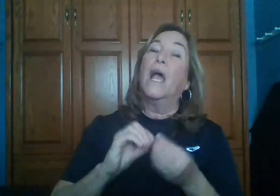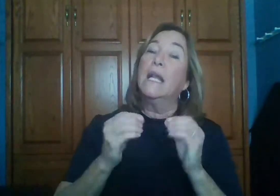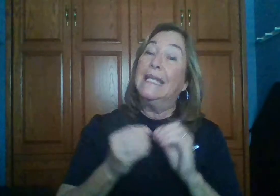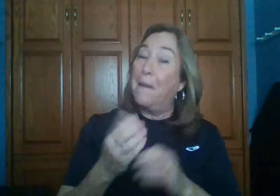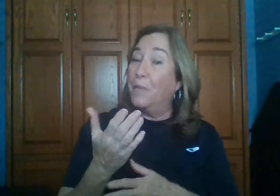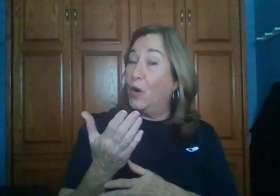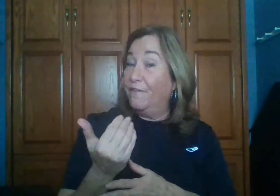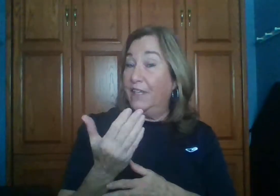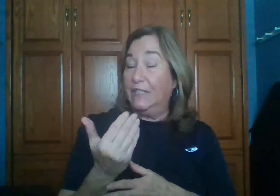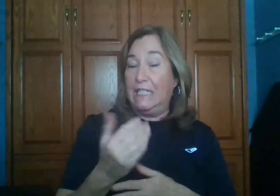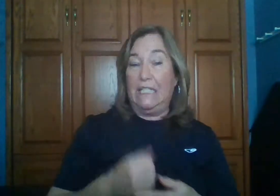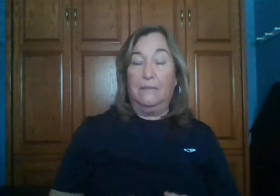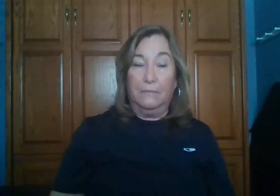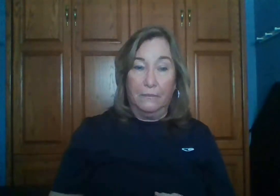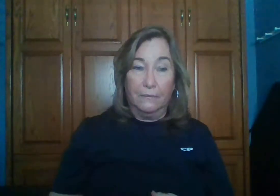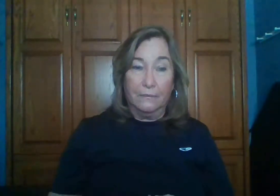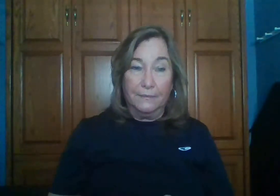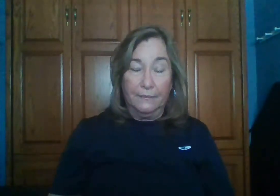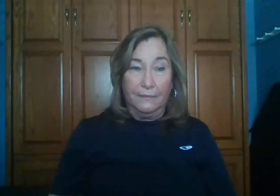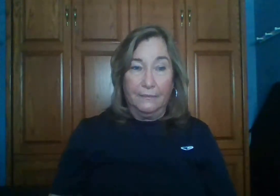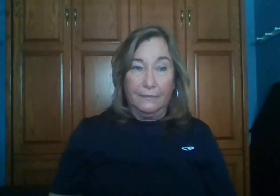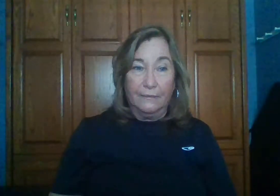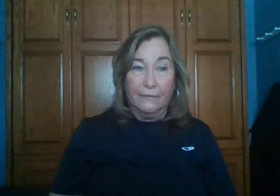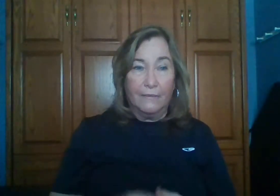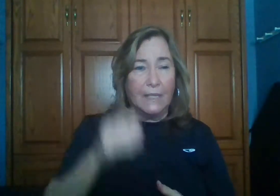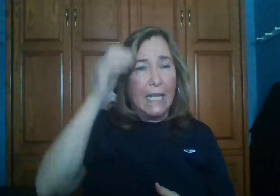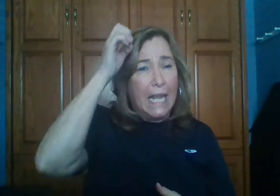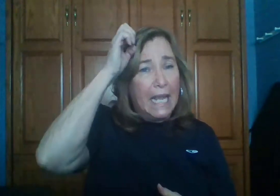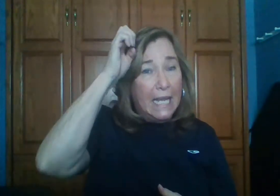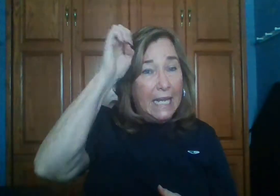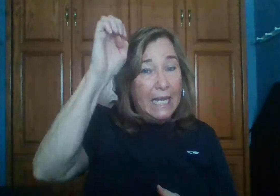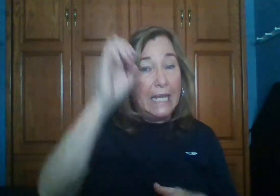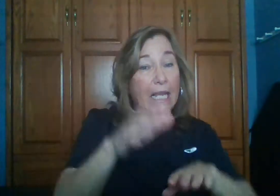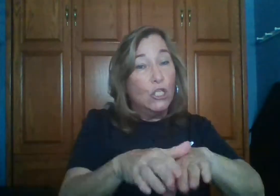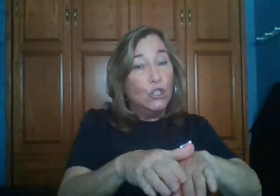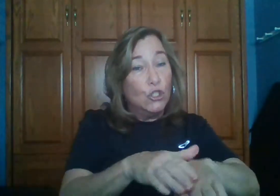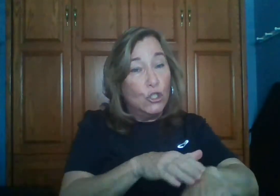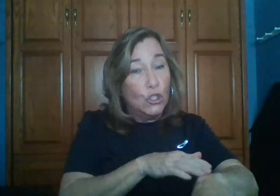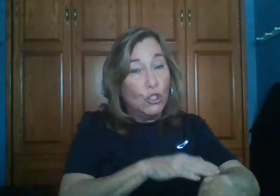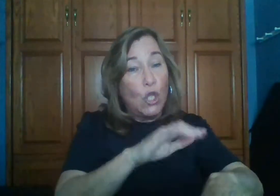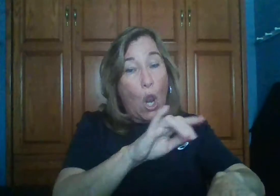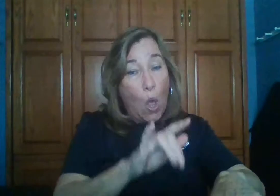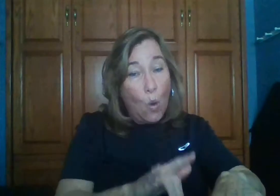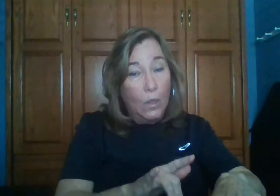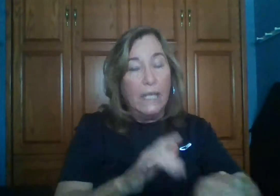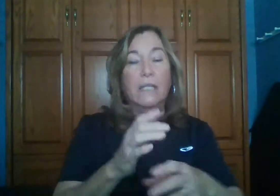15. He slowly got ready for work.